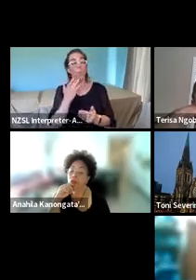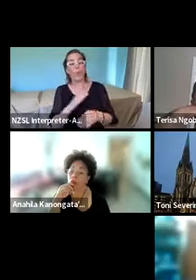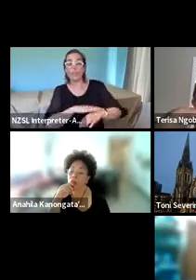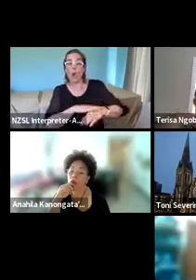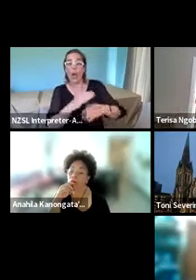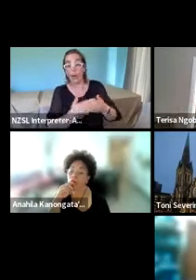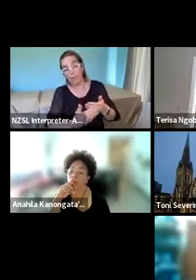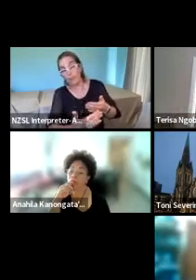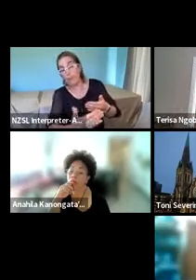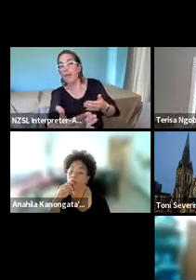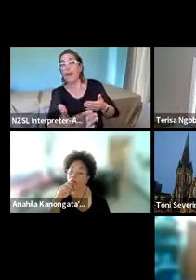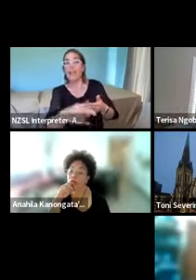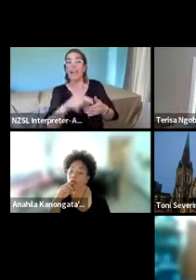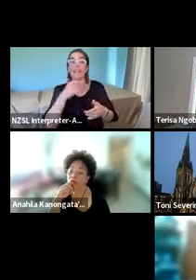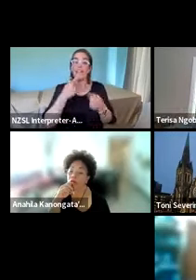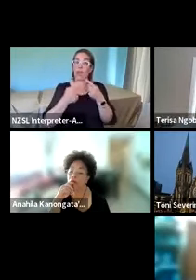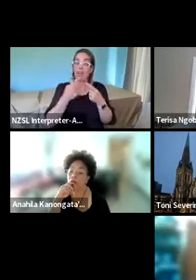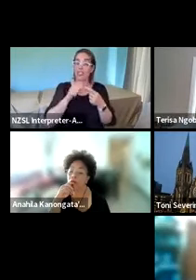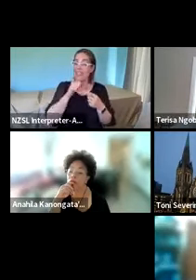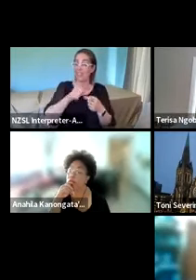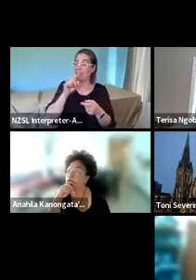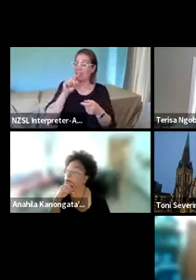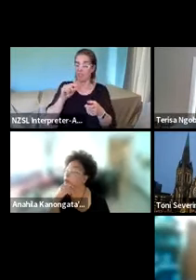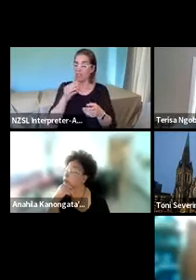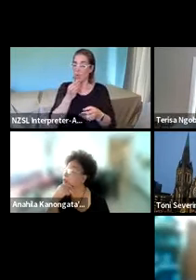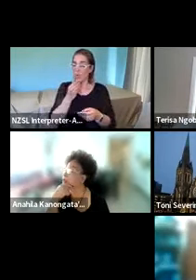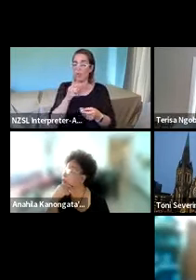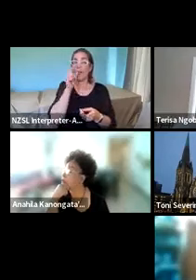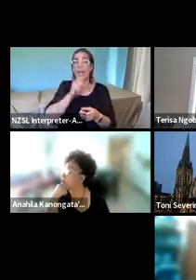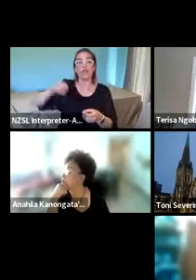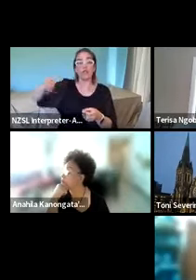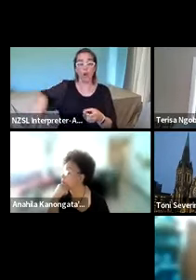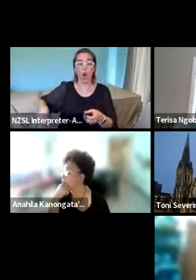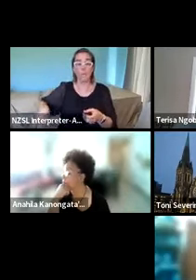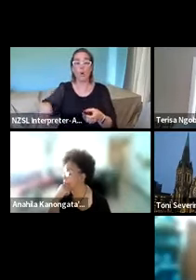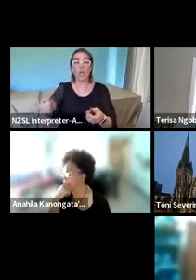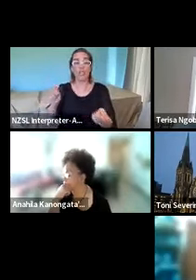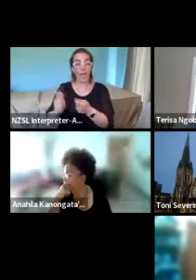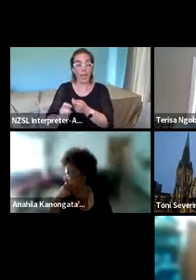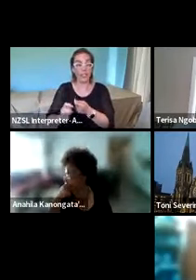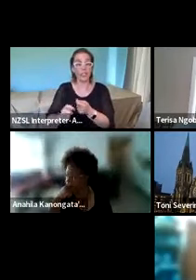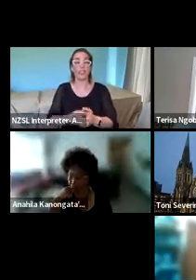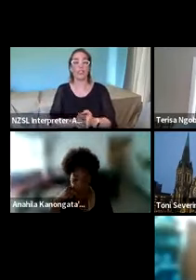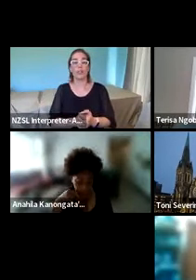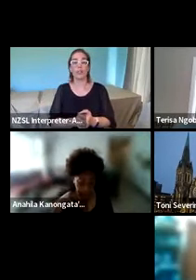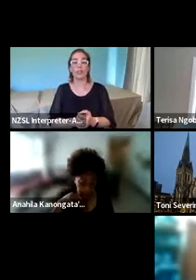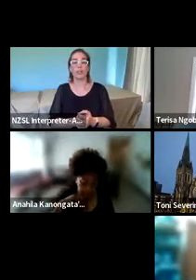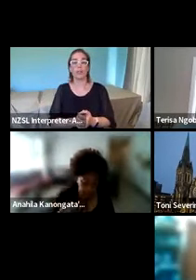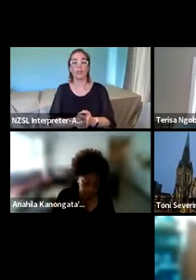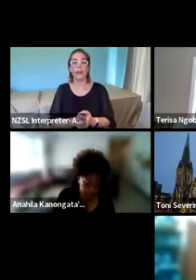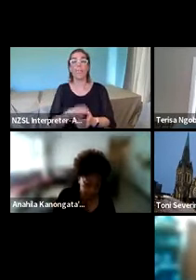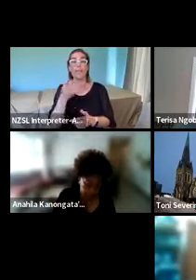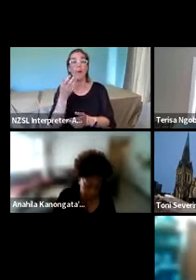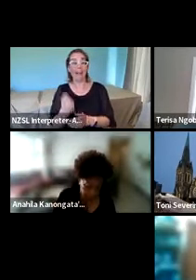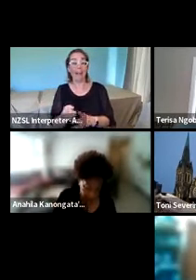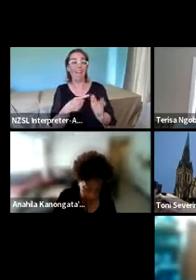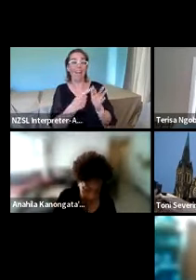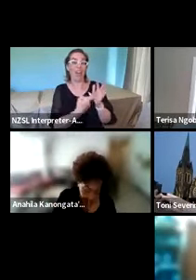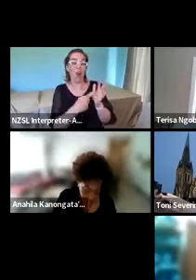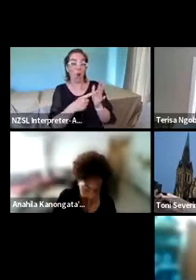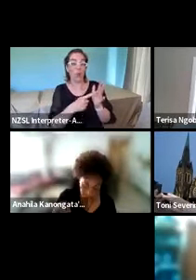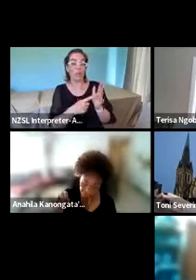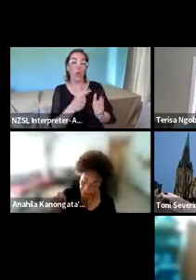this information wasn't so useful, we could do it this way instead. But you've already got the ERO is 1, 3 and